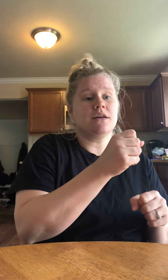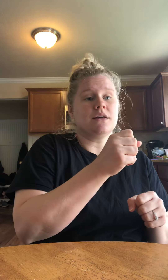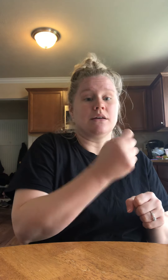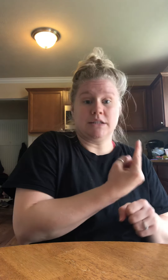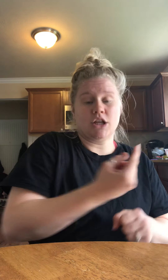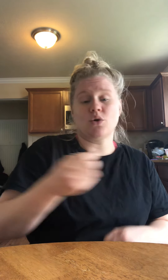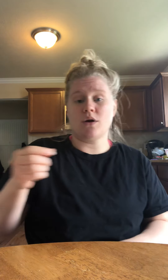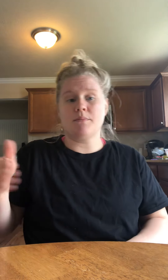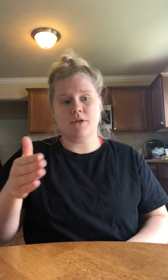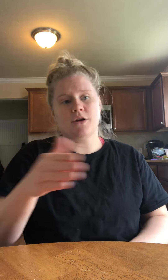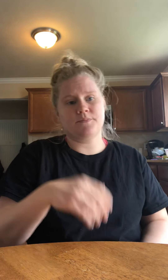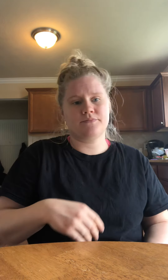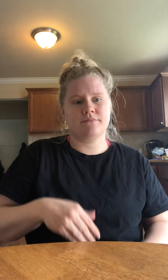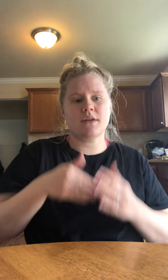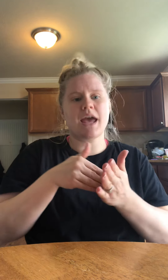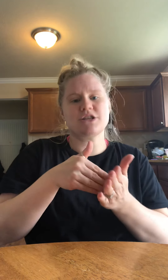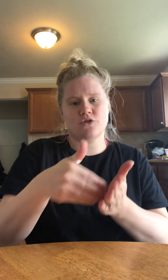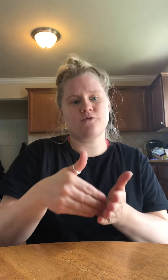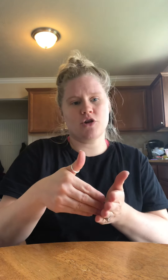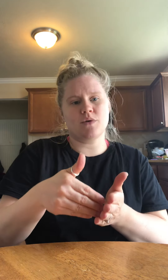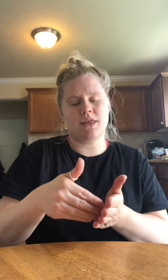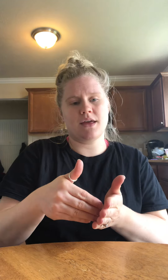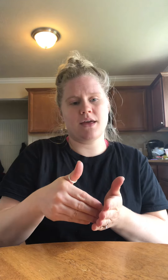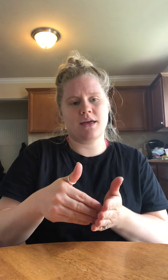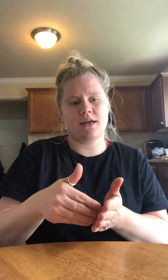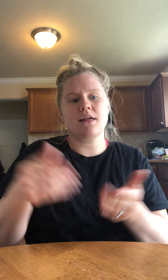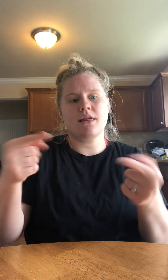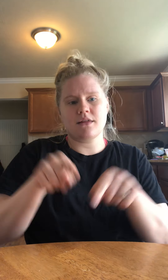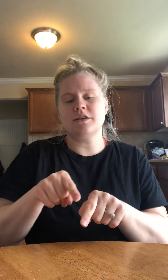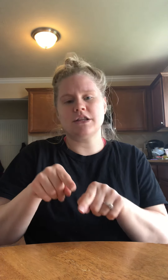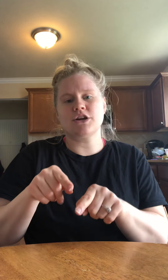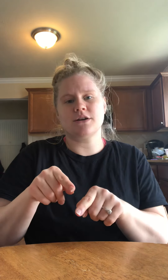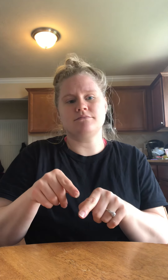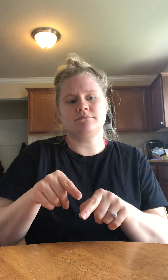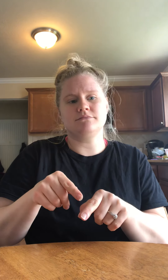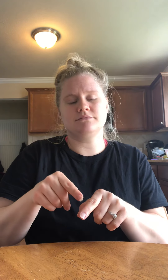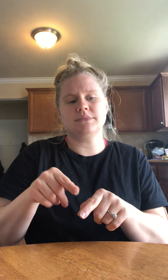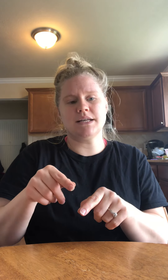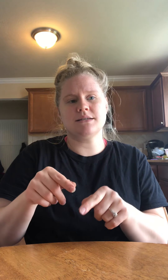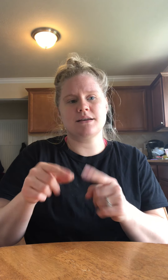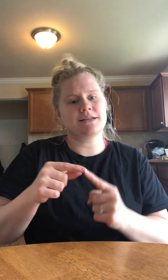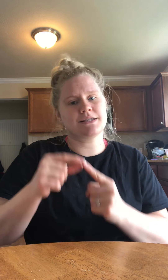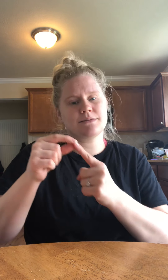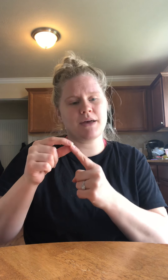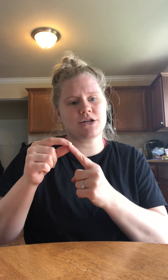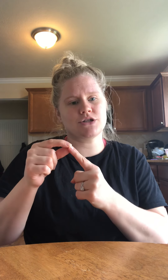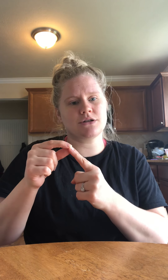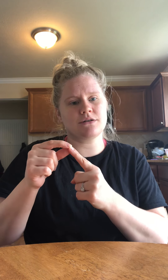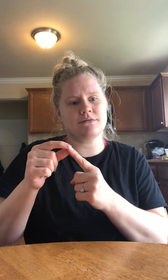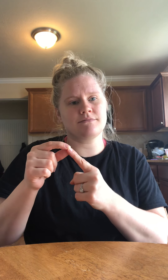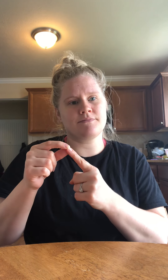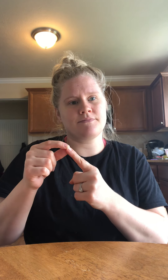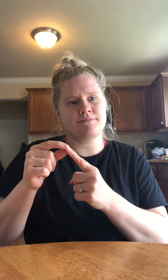As is so frequently the case, there is a special exception regarding the word